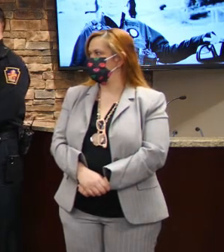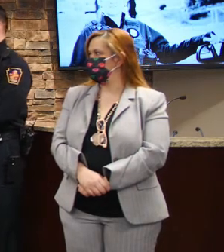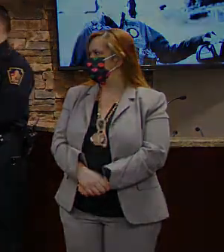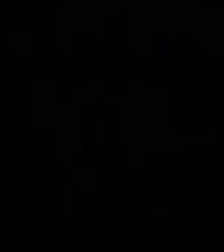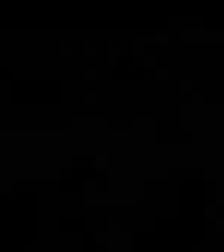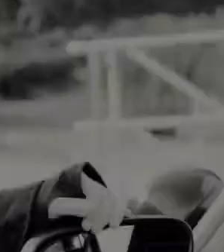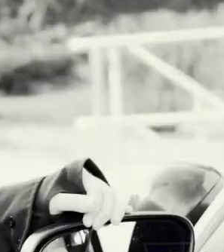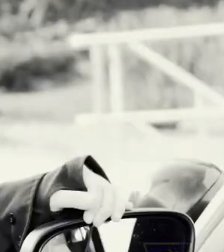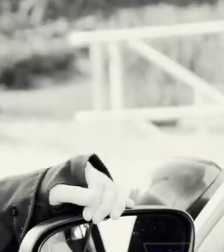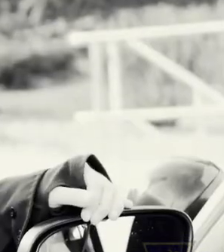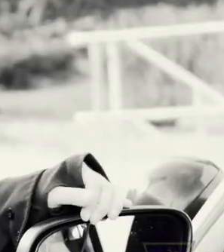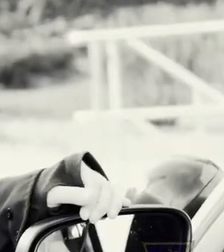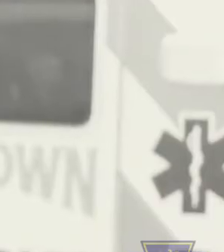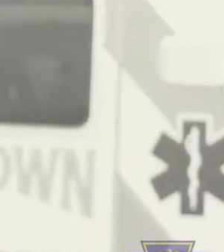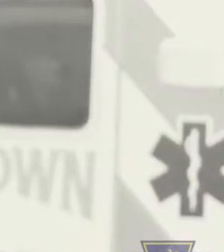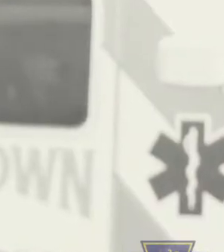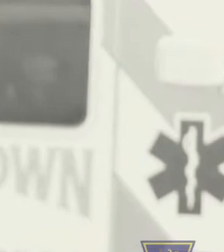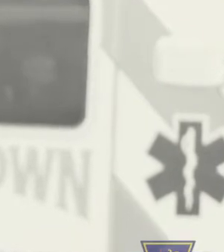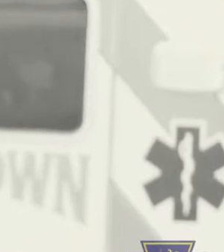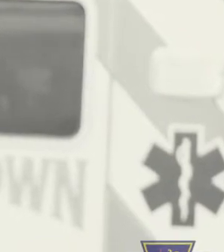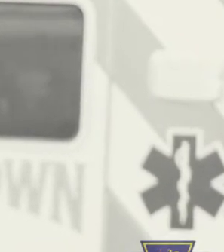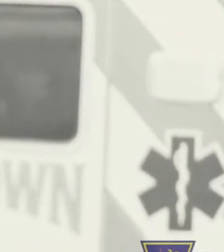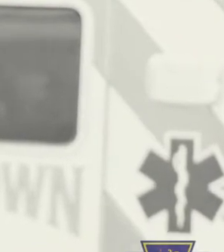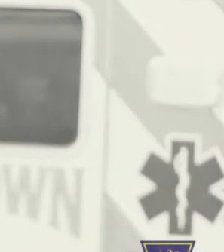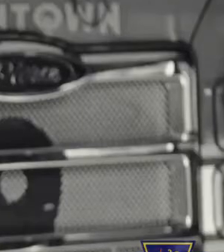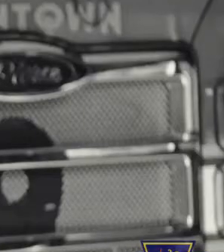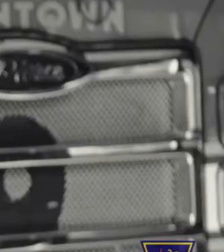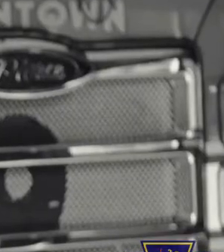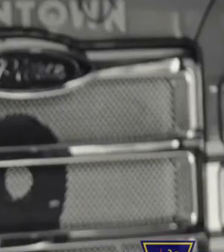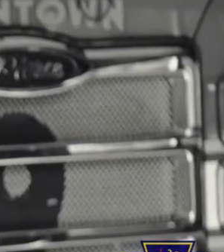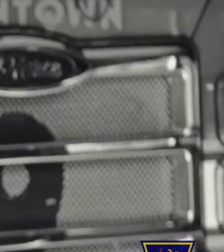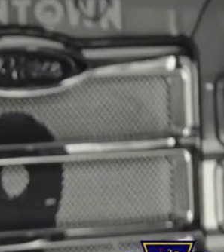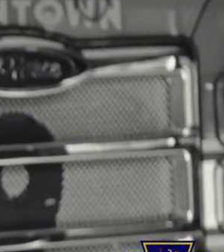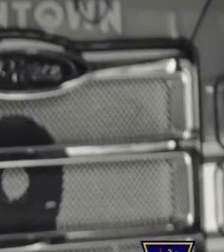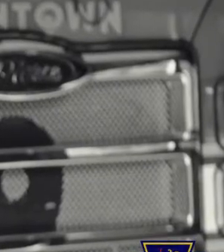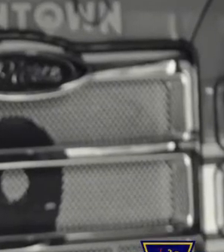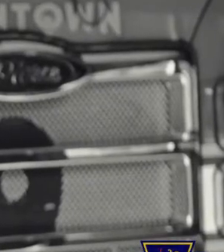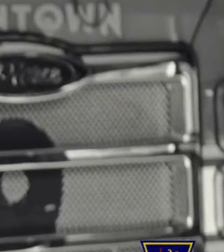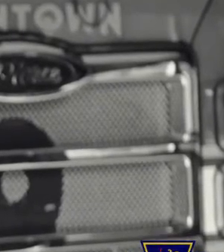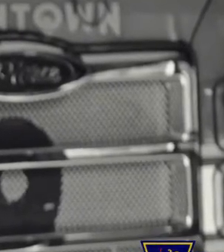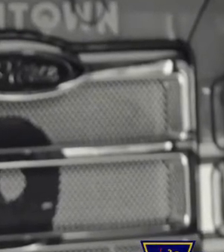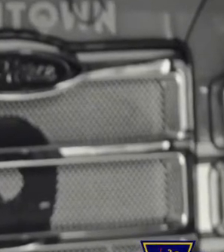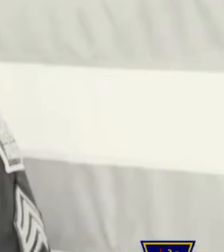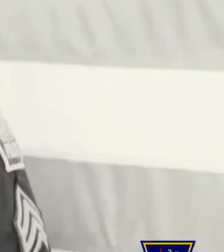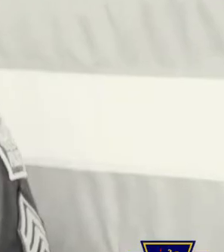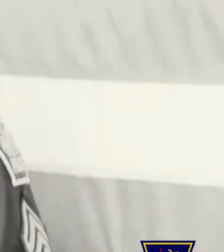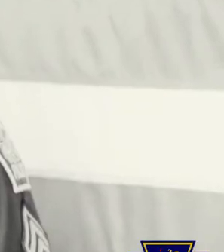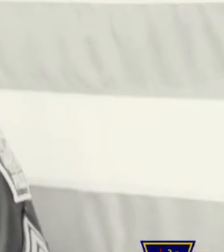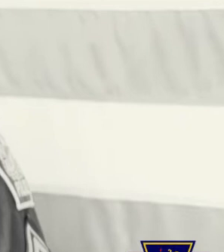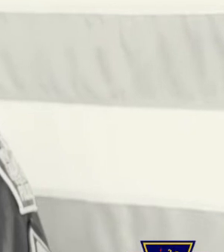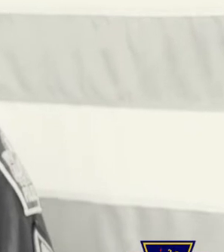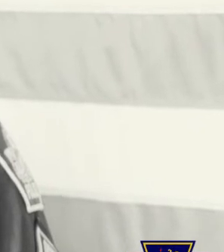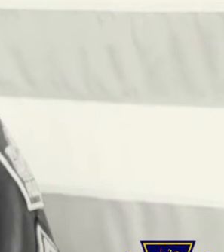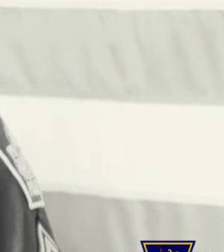Video we'd like to play for you. My name is Officer Melissa Gogol. Hola, me llamo Oficial Vidal. Bonjour, je m'appelle Ibemsi.